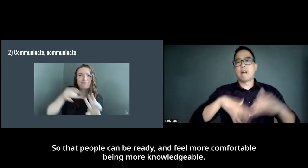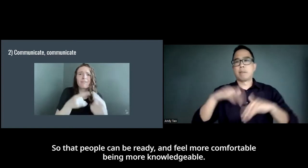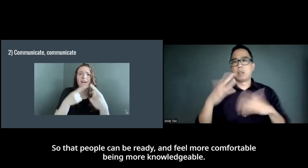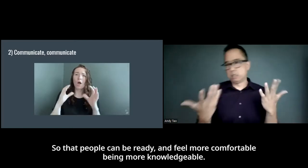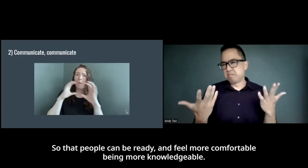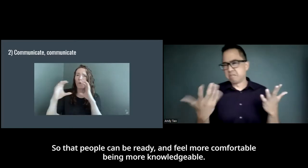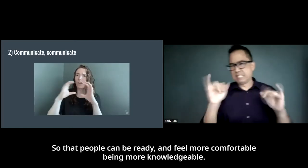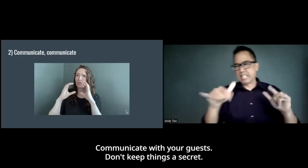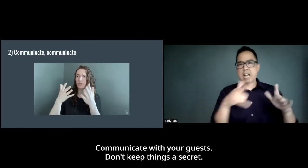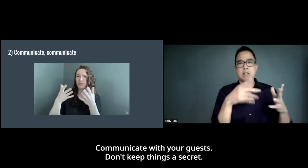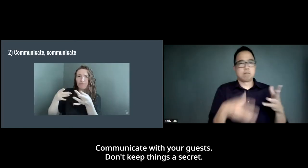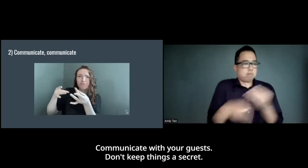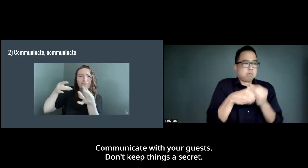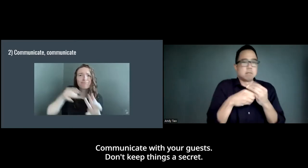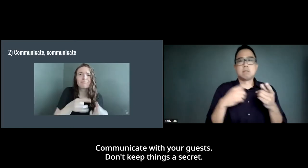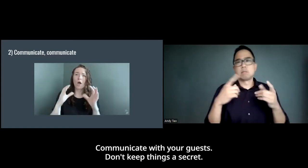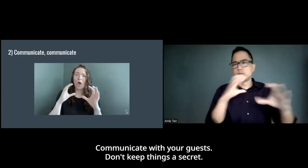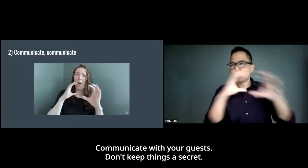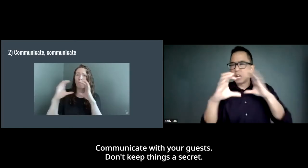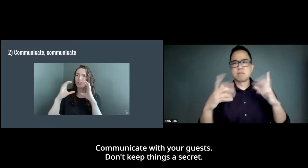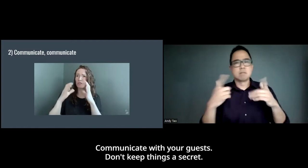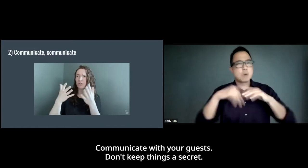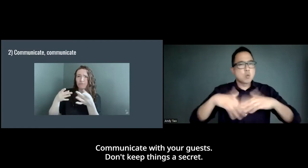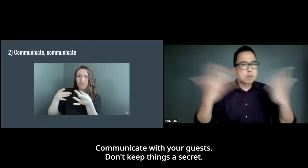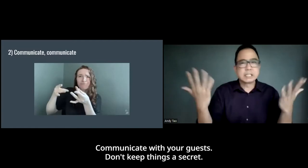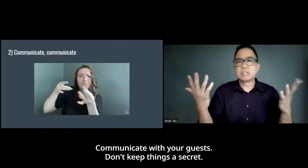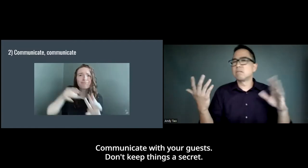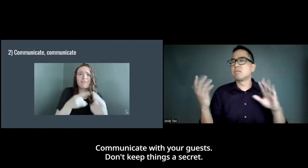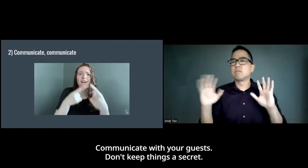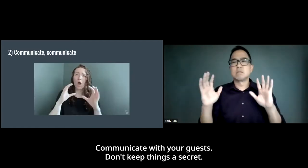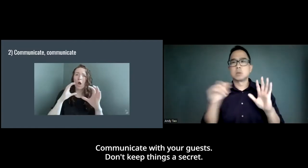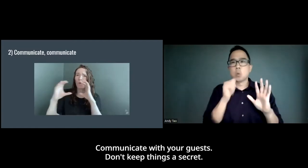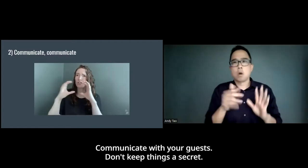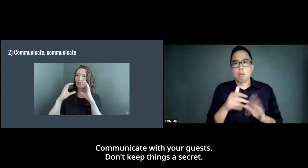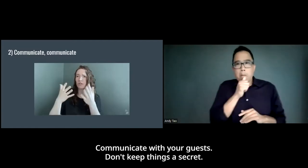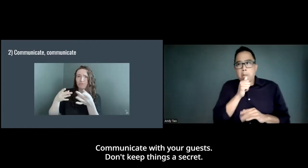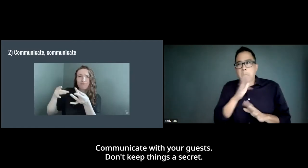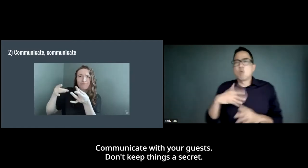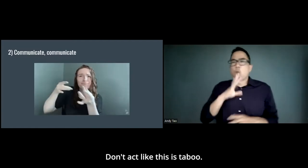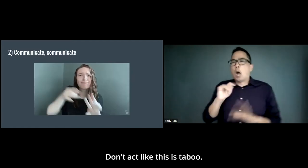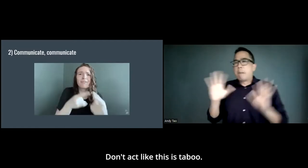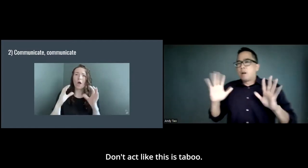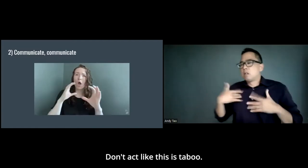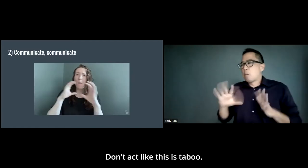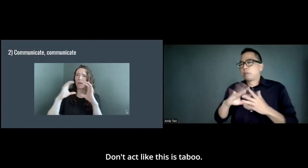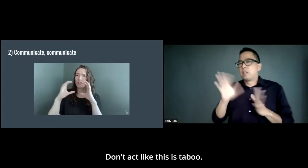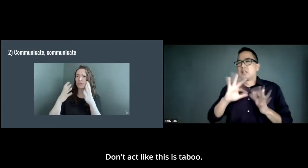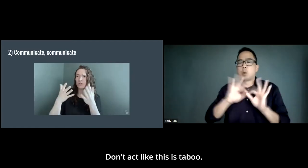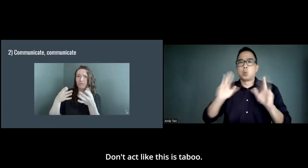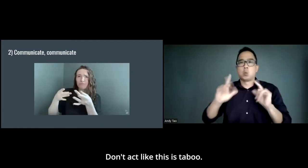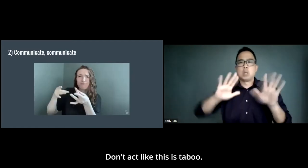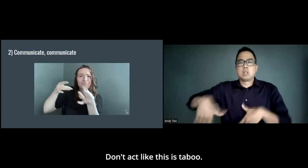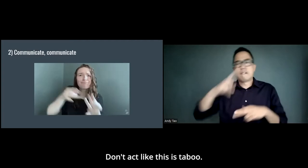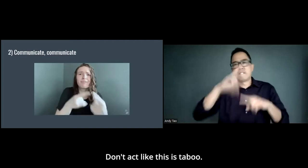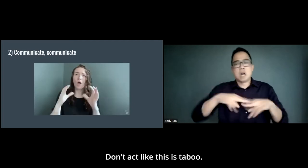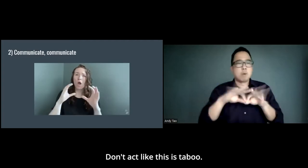want everyone there to be vaccinated, have those safeguards in place. Openly communicate with your guests. Don't keep things